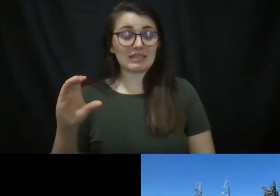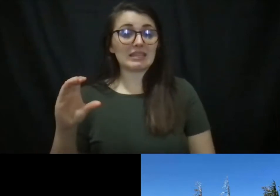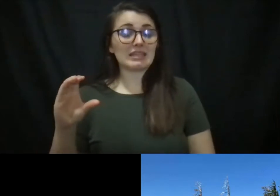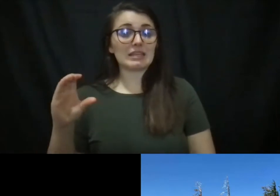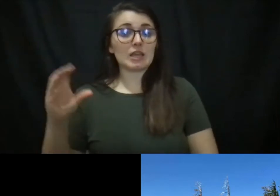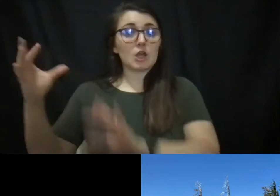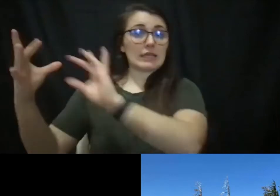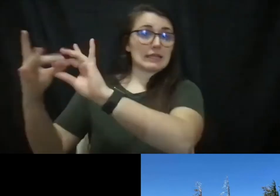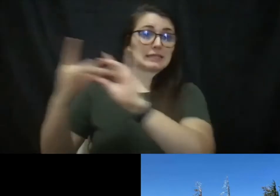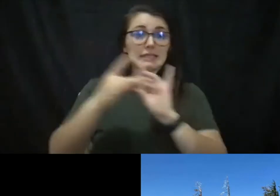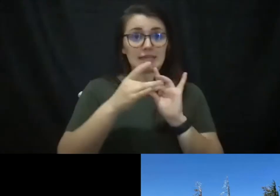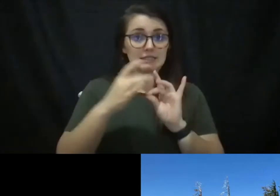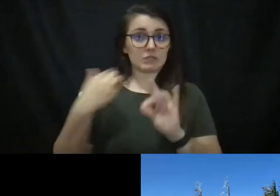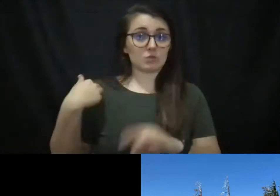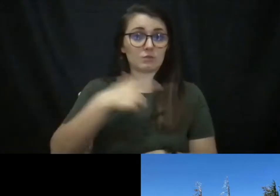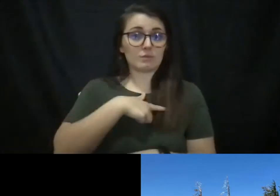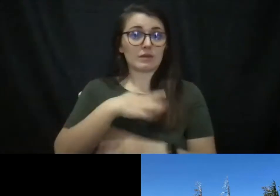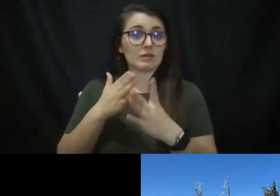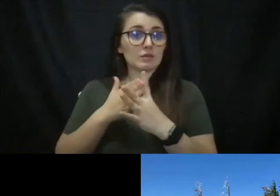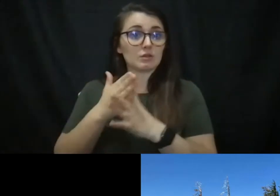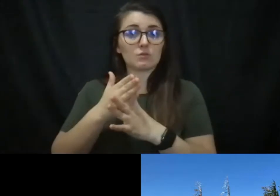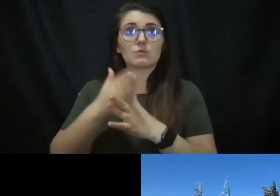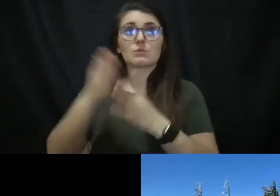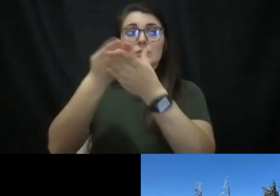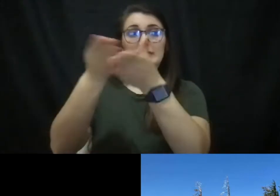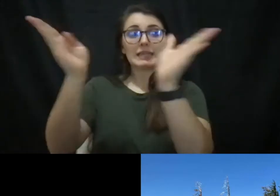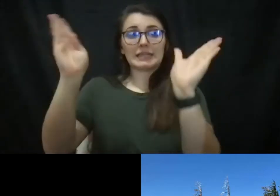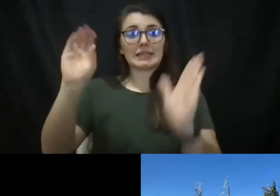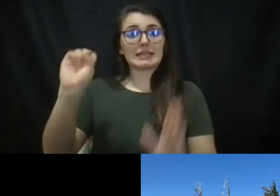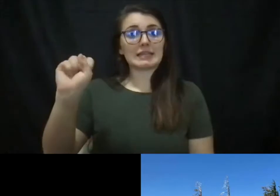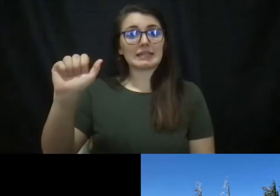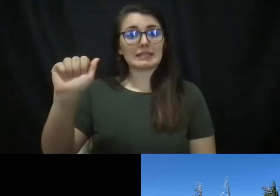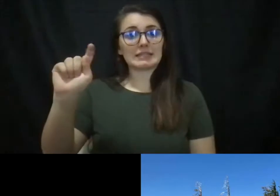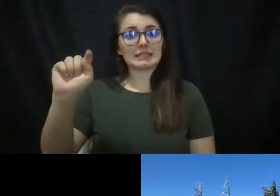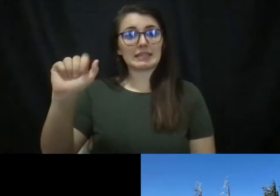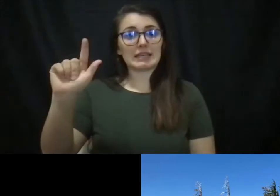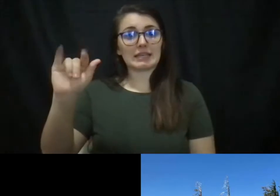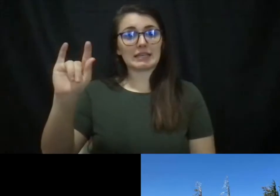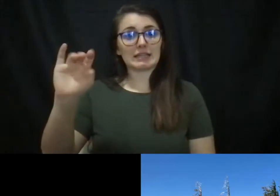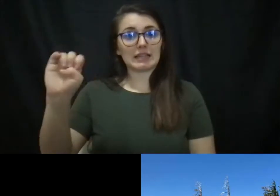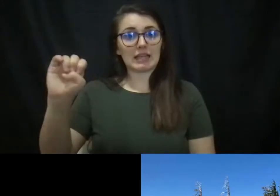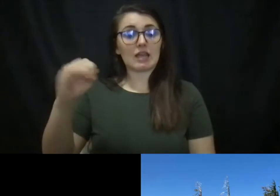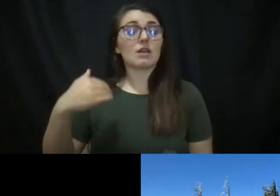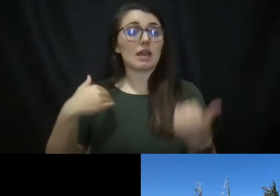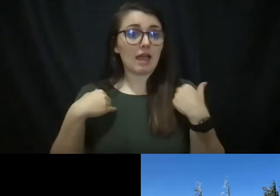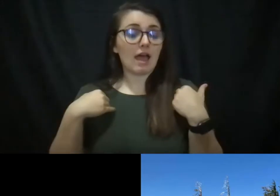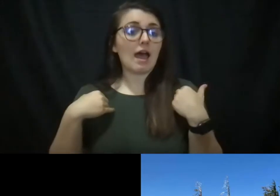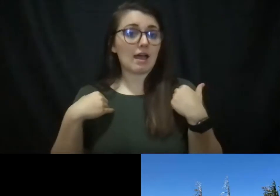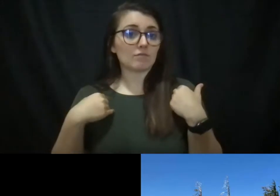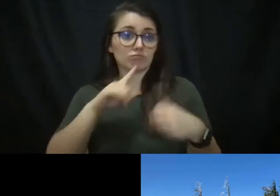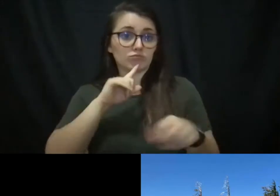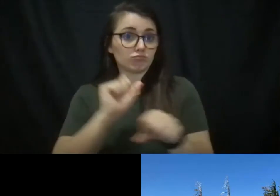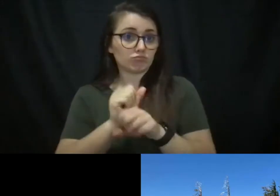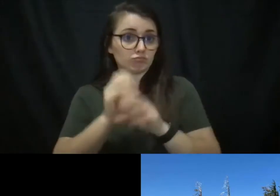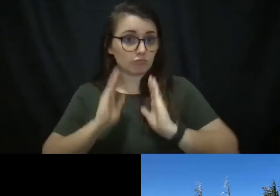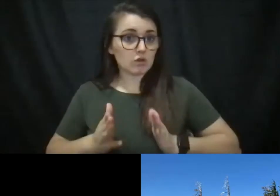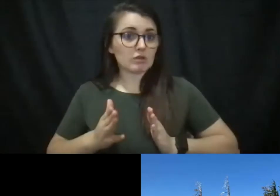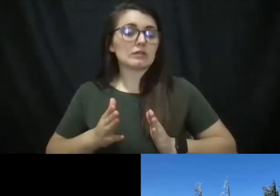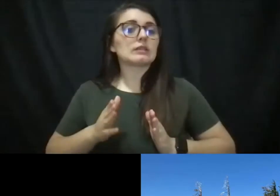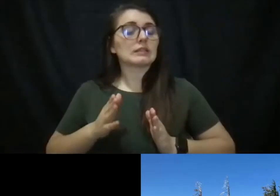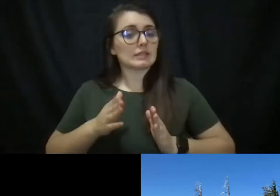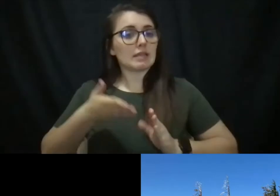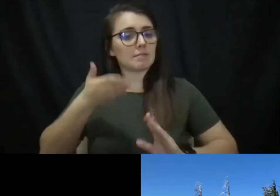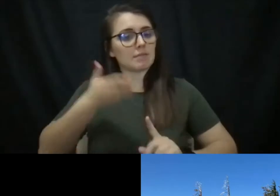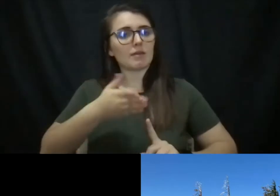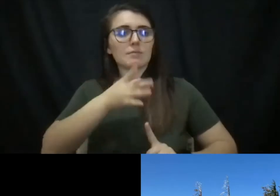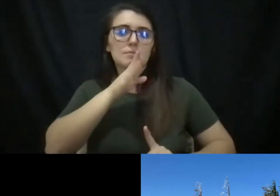satellite. We have a live host and voices who's there locally to do the local components.